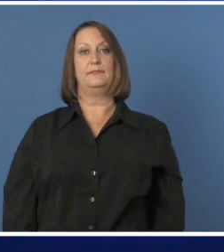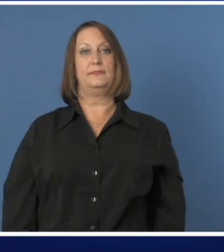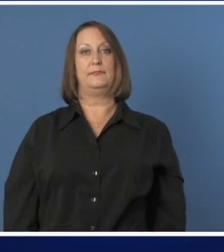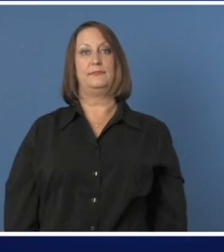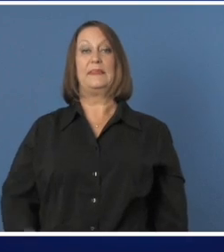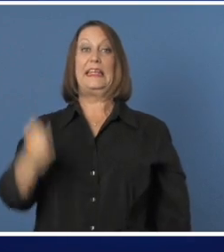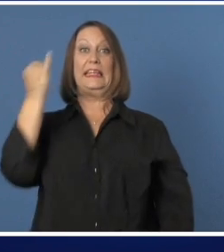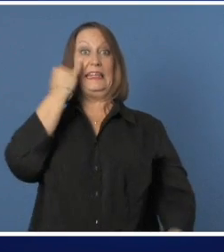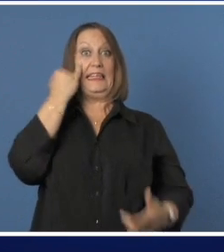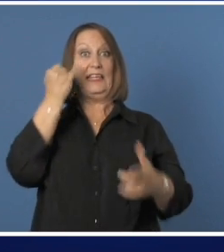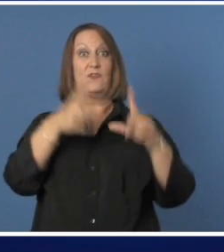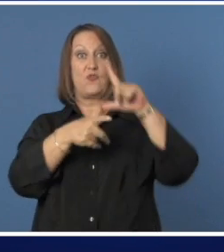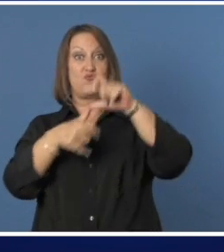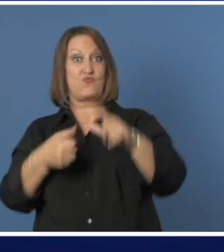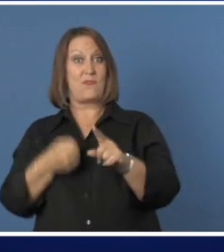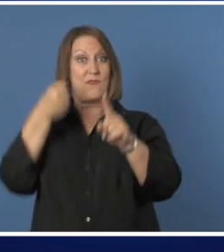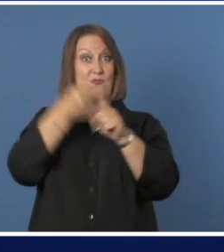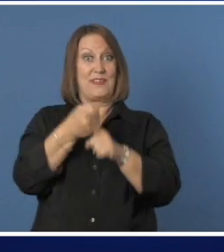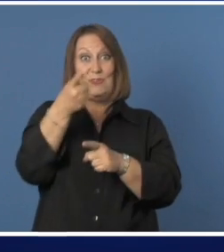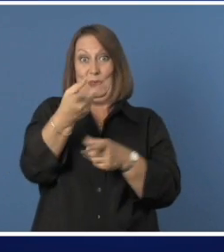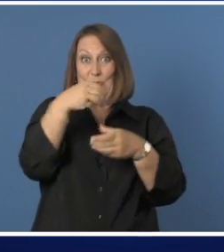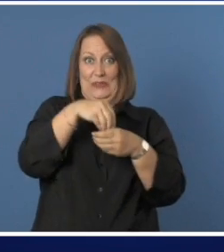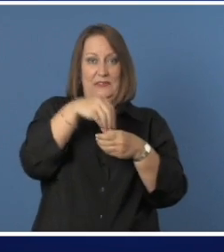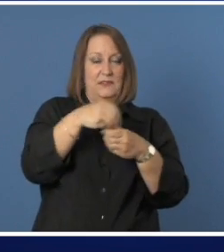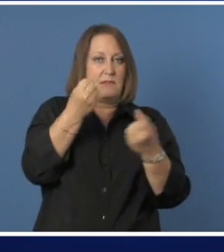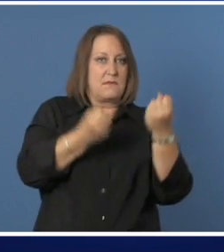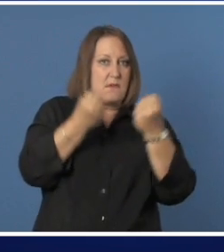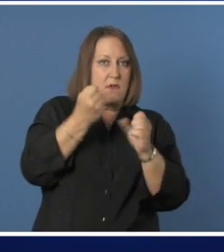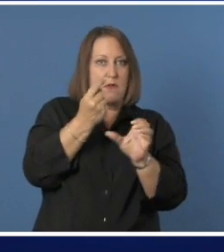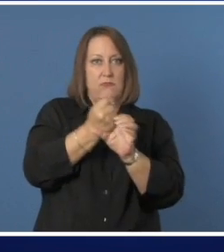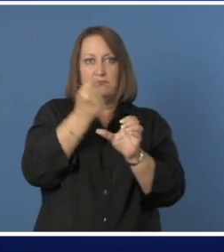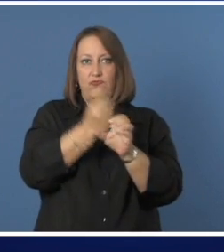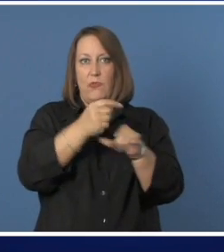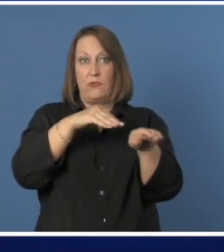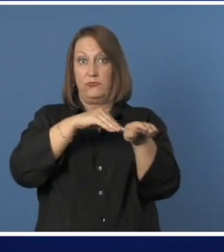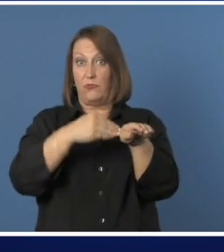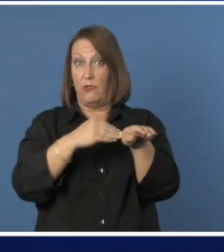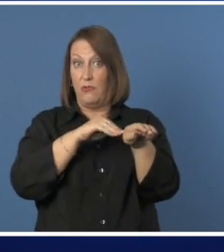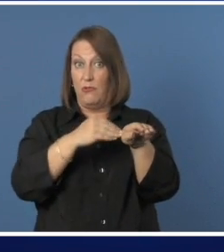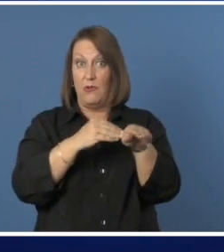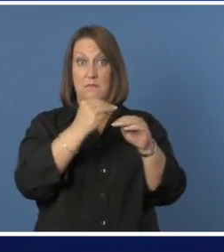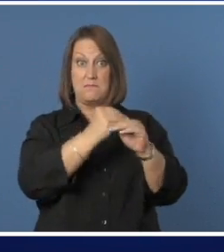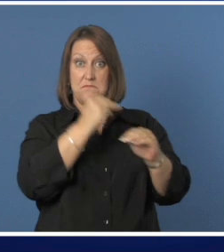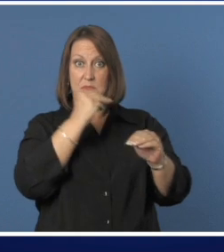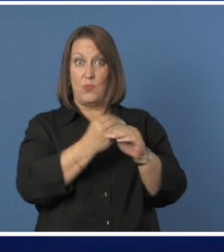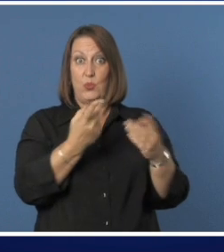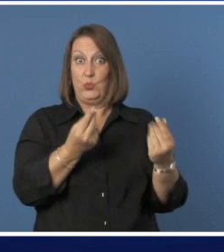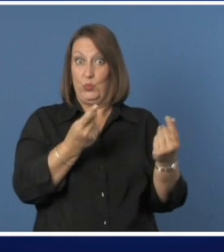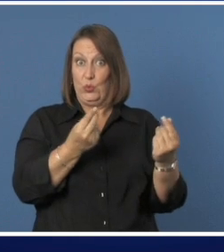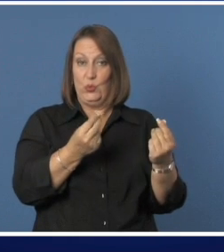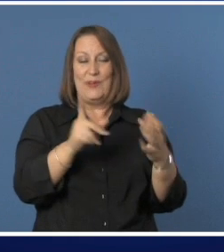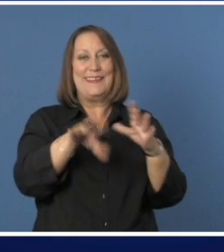if you are in a vehicle trailer or mobile home